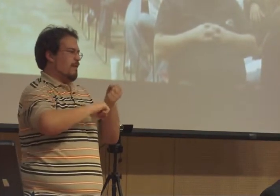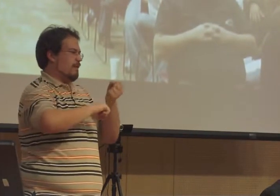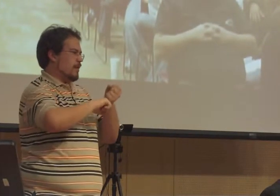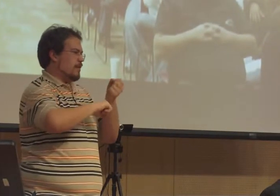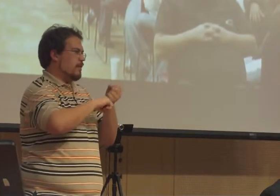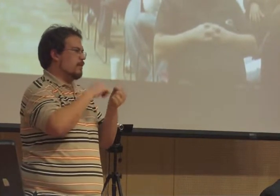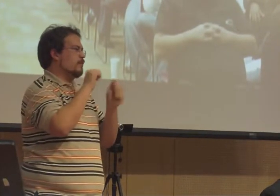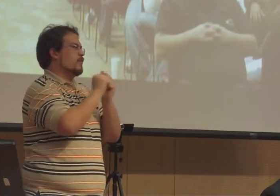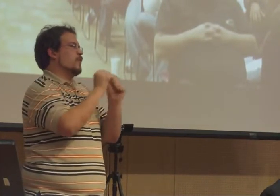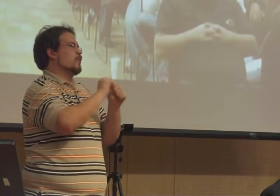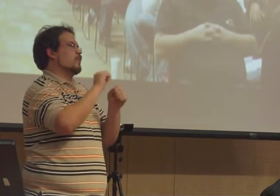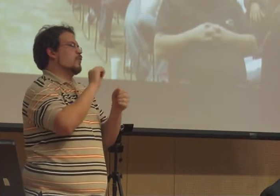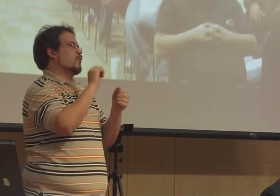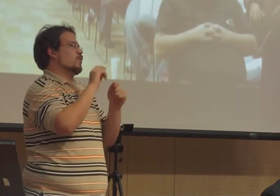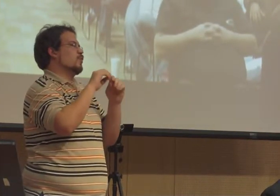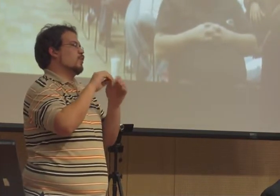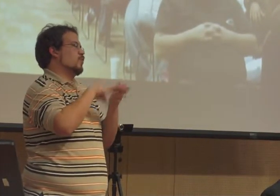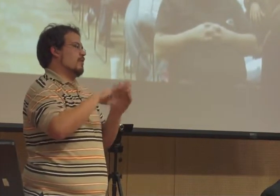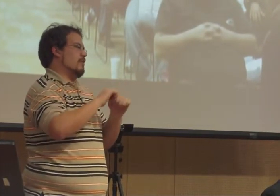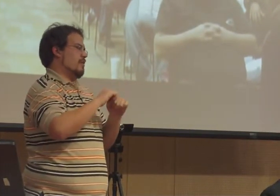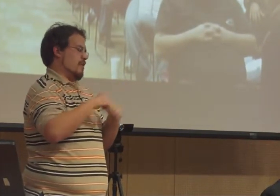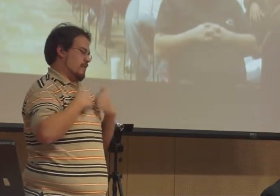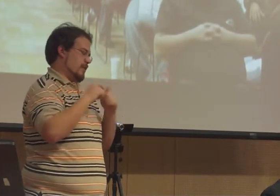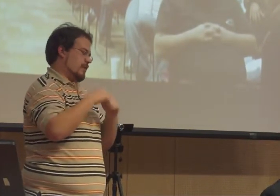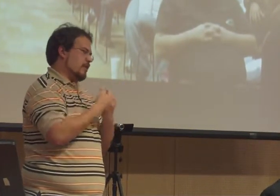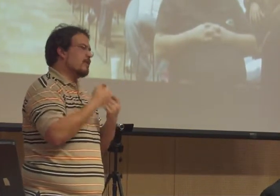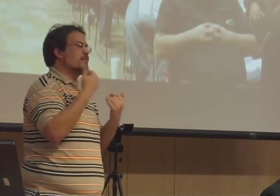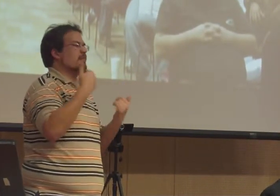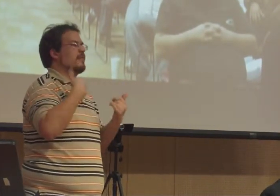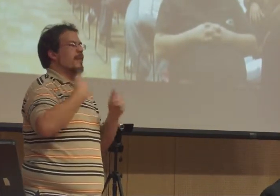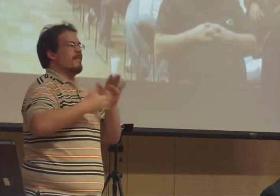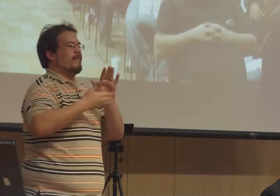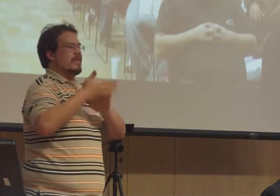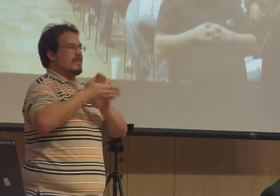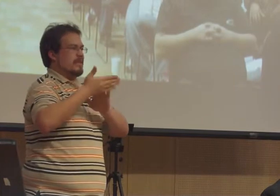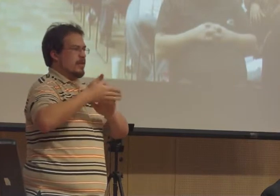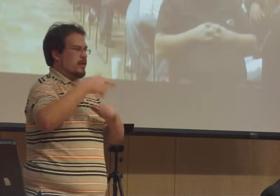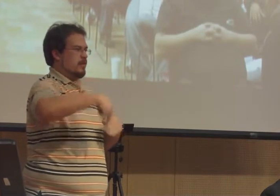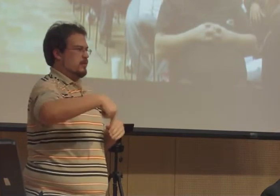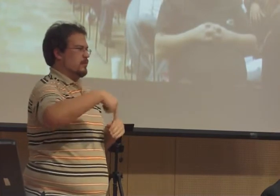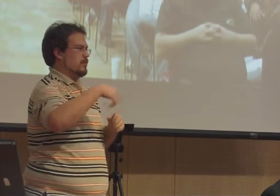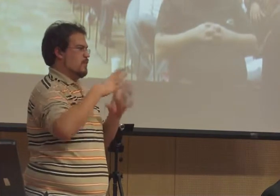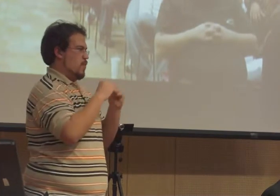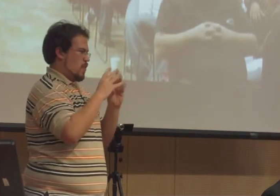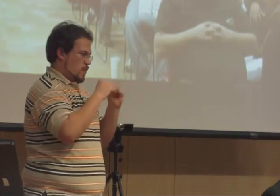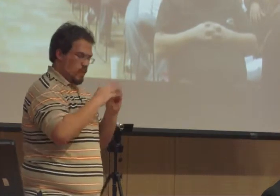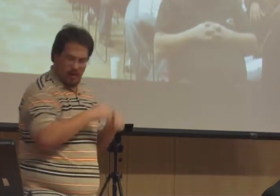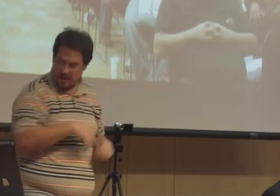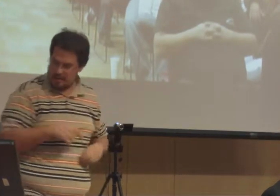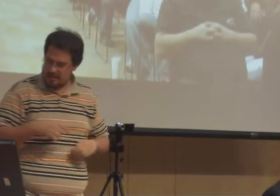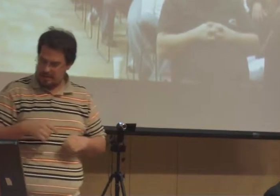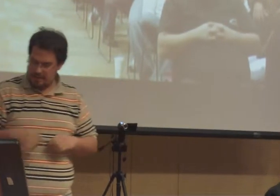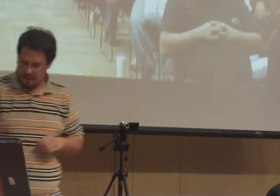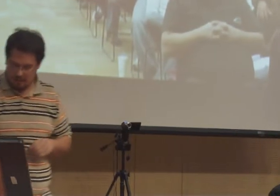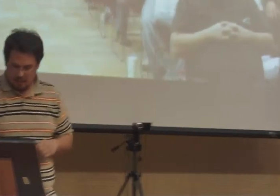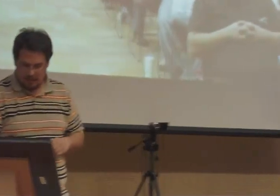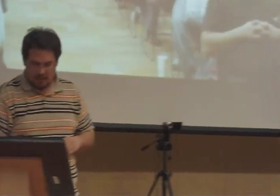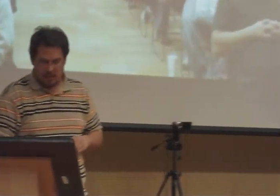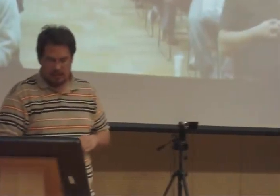and I'm currently a community student advocate working with the Student Life team. And I will also be facilitating this